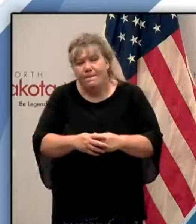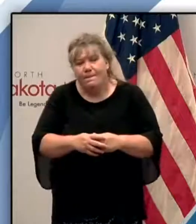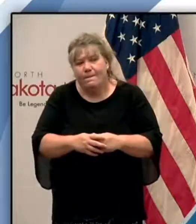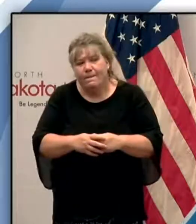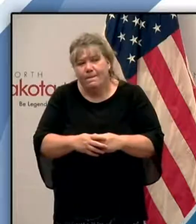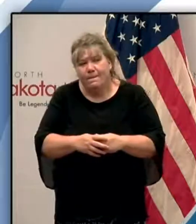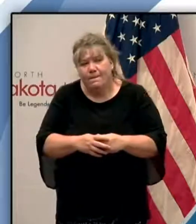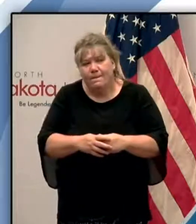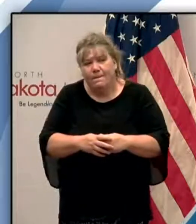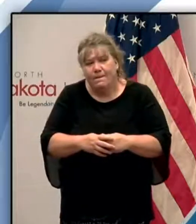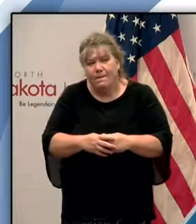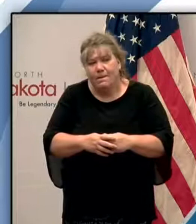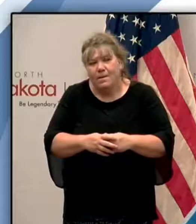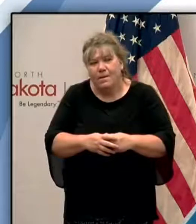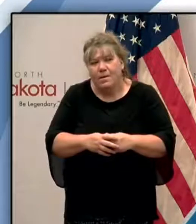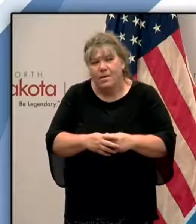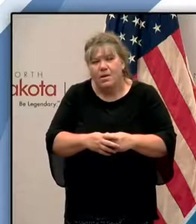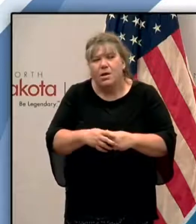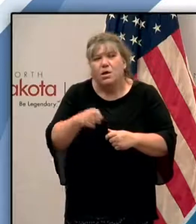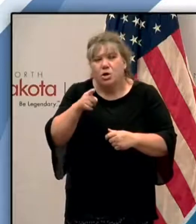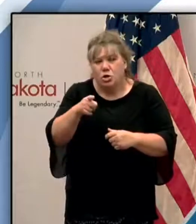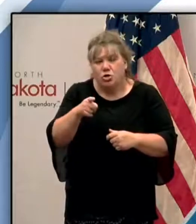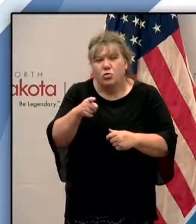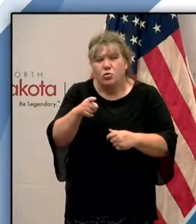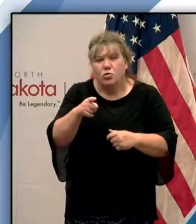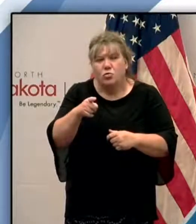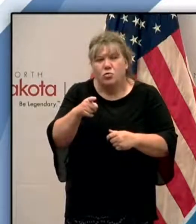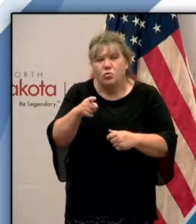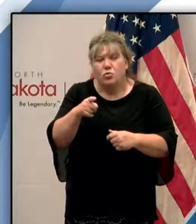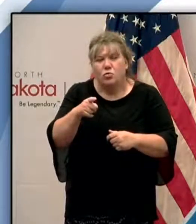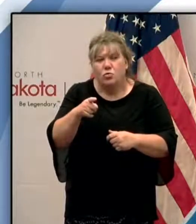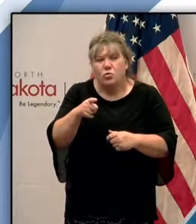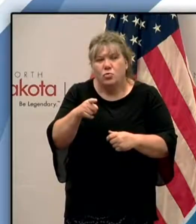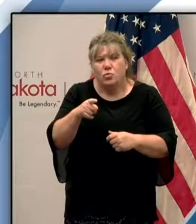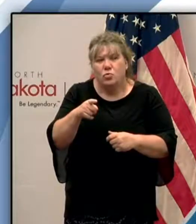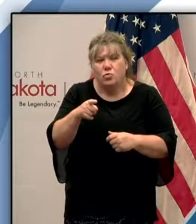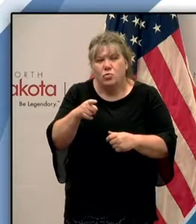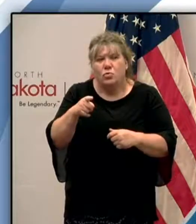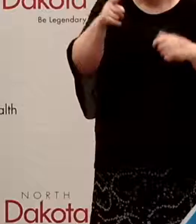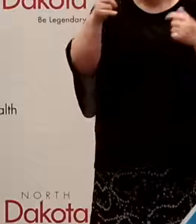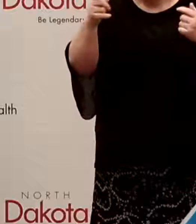remember, you did issue an order closing state campgrounds, correct?